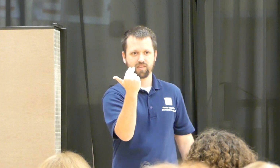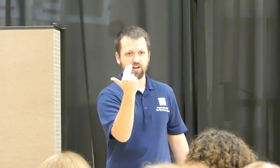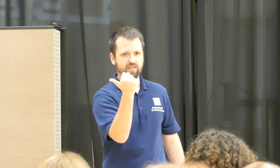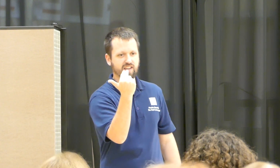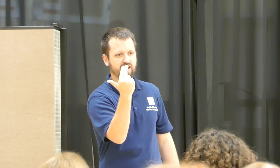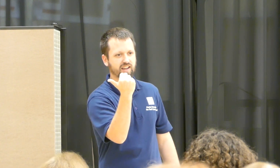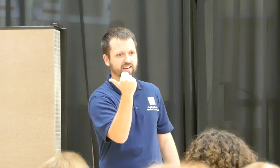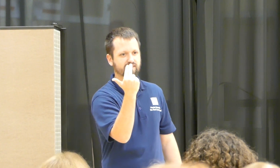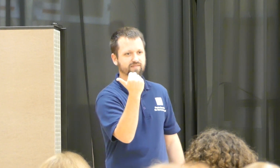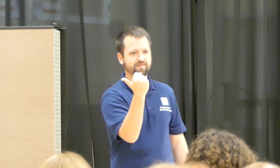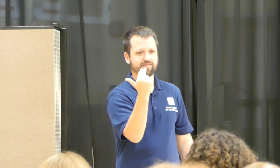13.